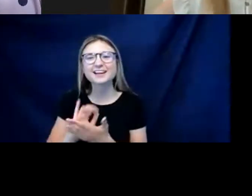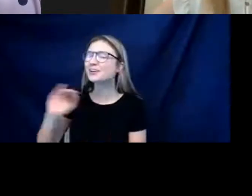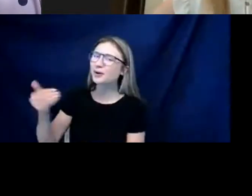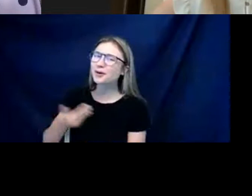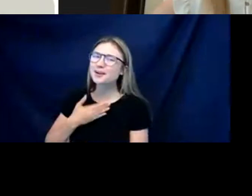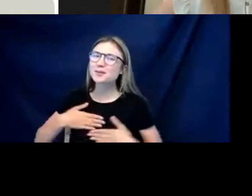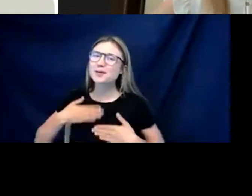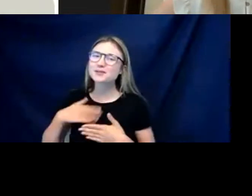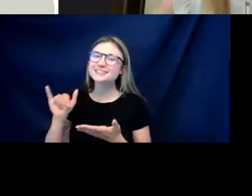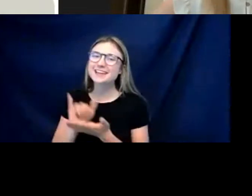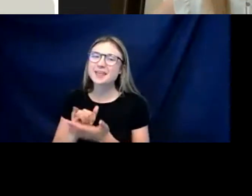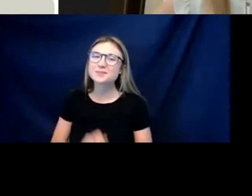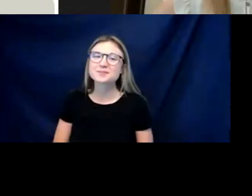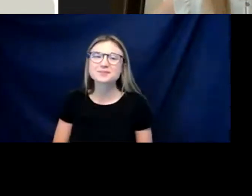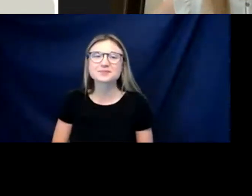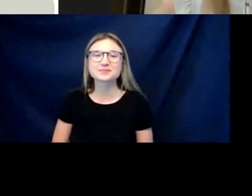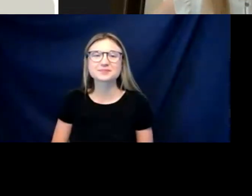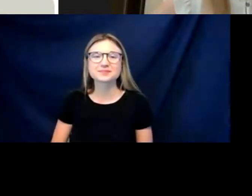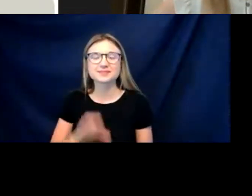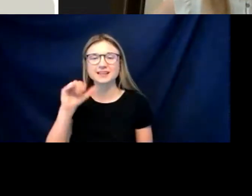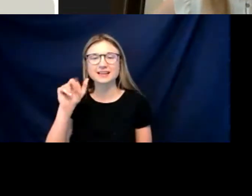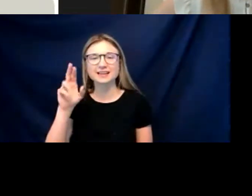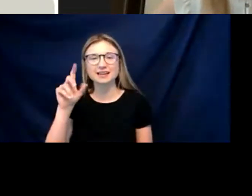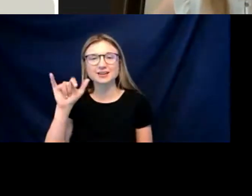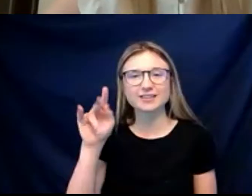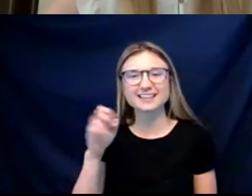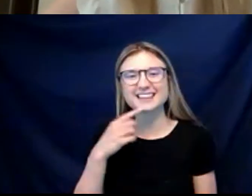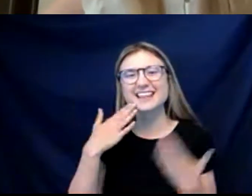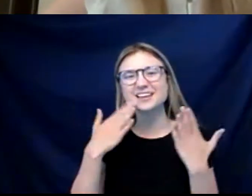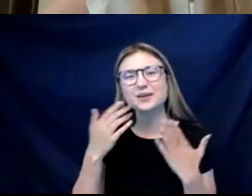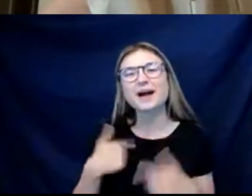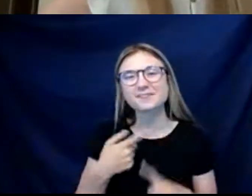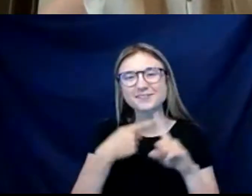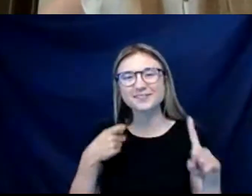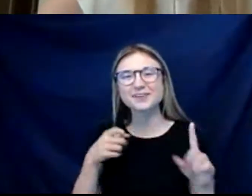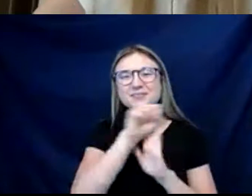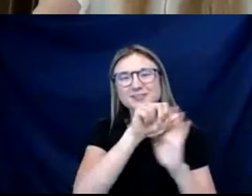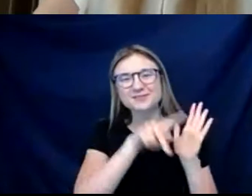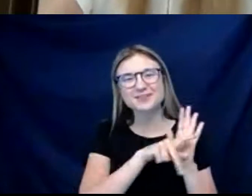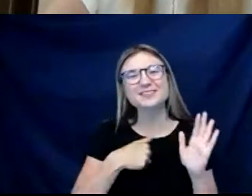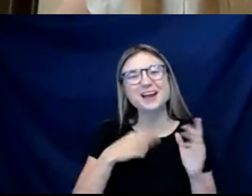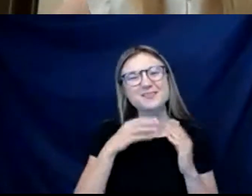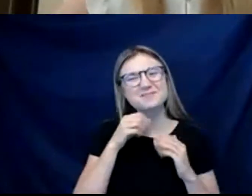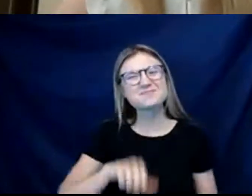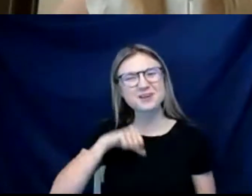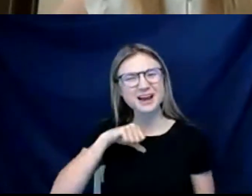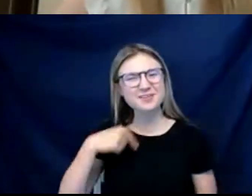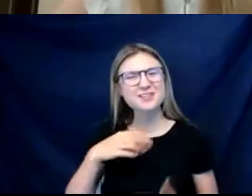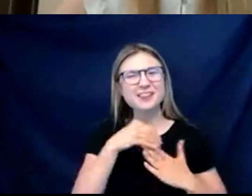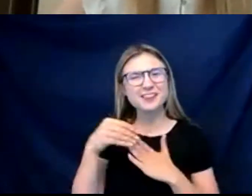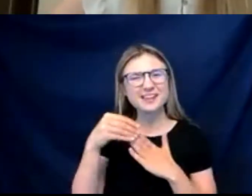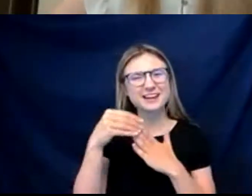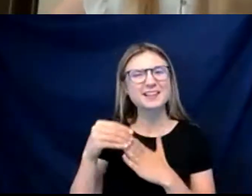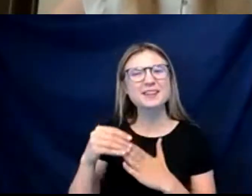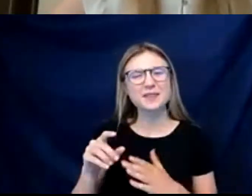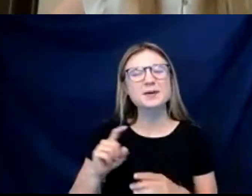Yeah. Thank you. And as a native Shreveporter, I'm proud you're leading the way on it up there. Say